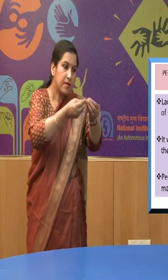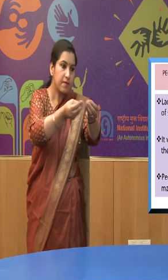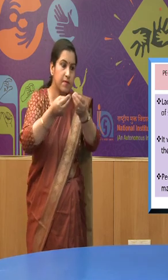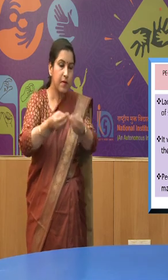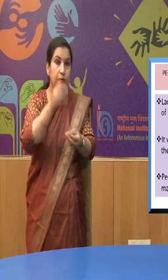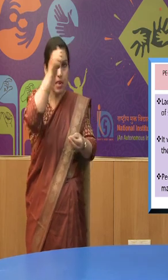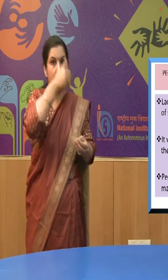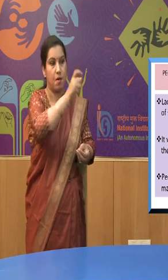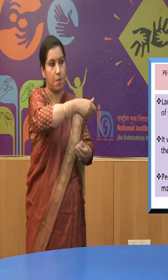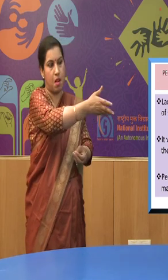country.